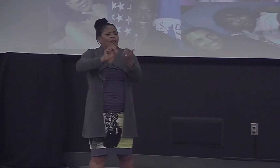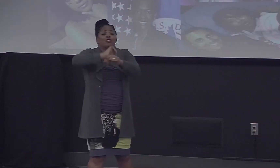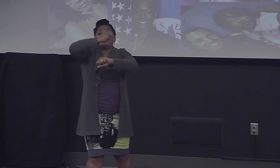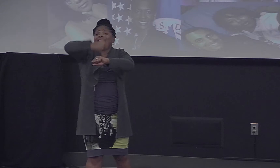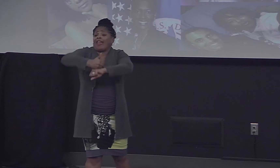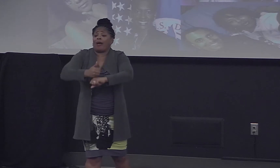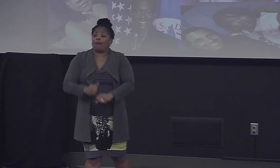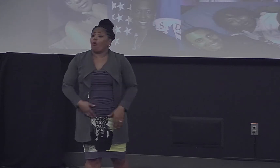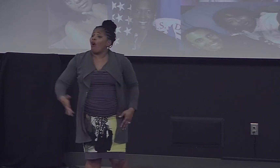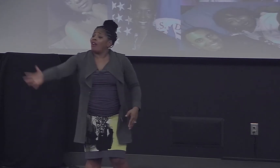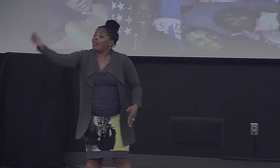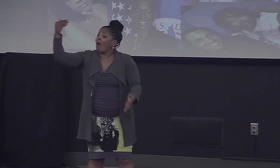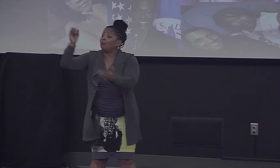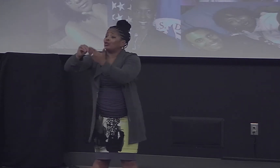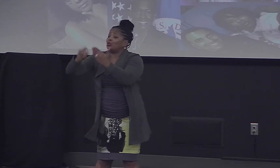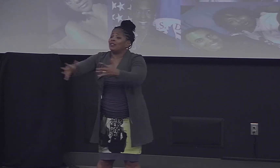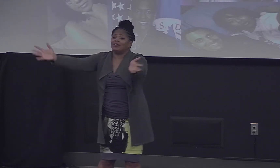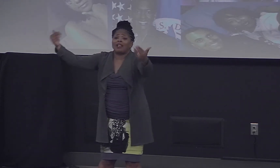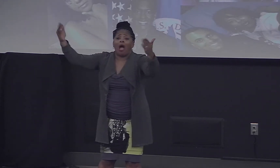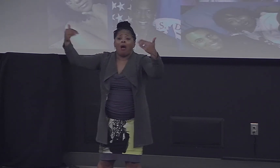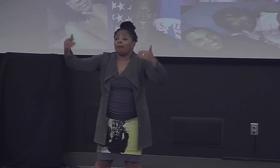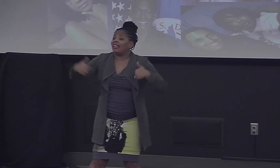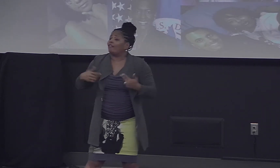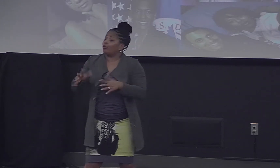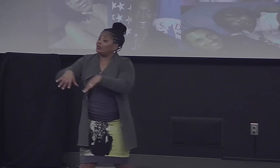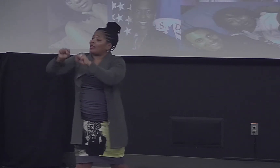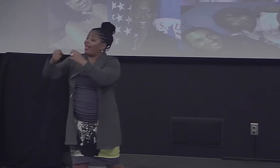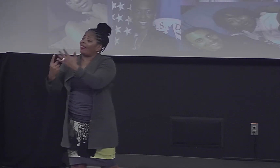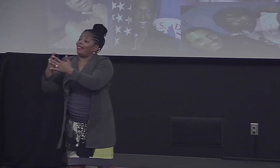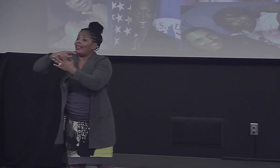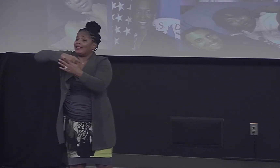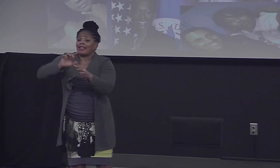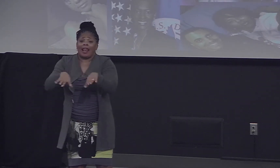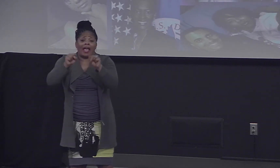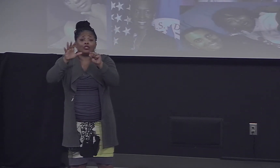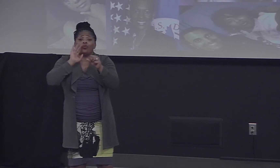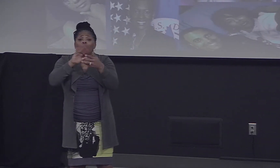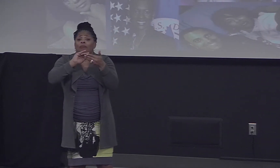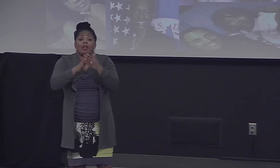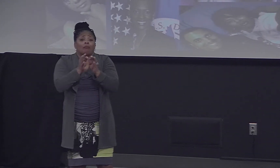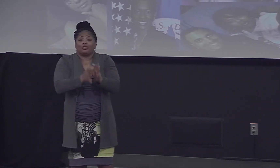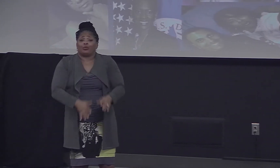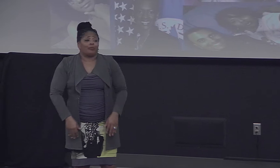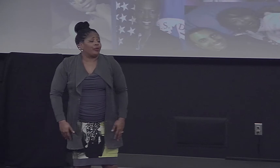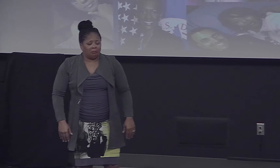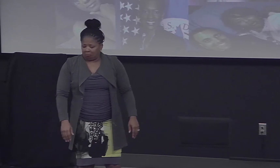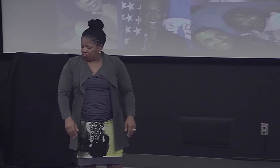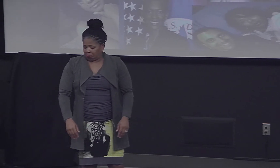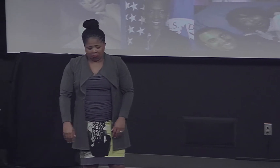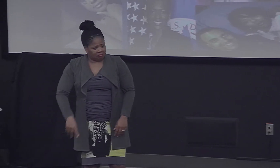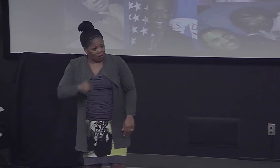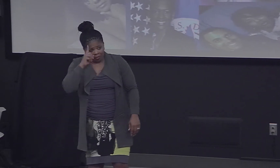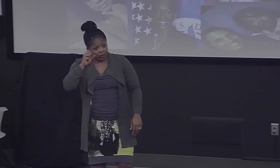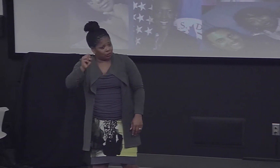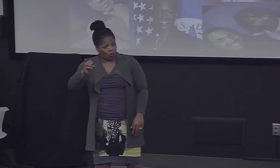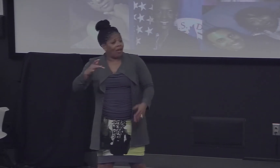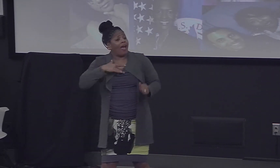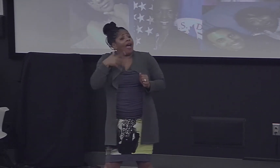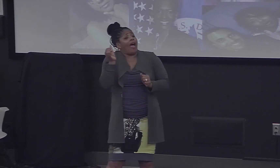I know now currently in interpreter training programs, they welcome in students. If you graduate from our program, you're ready to go as a